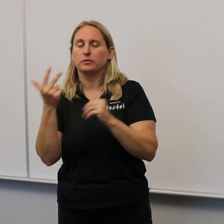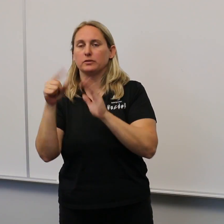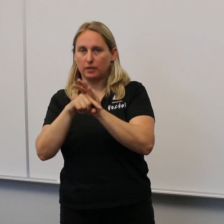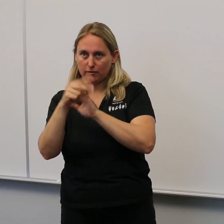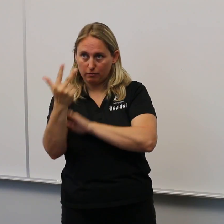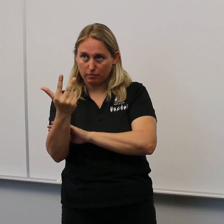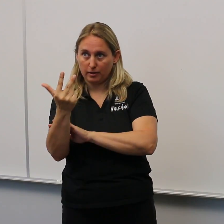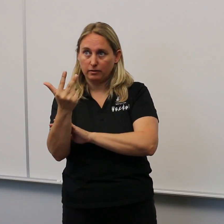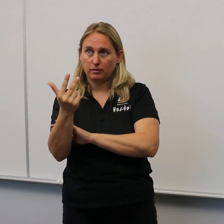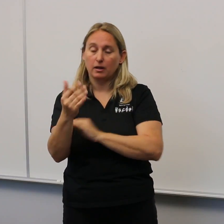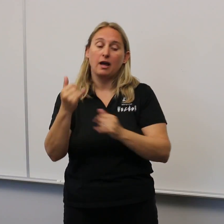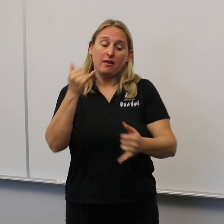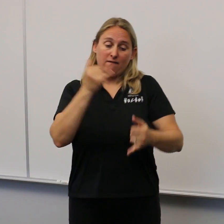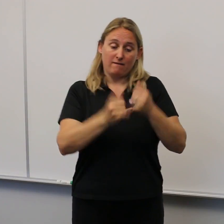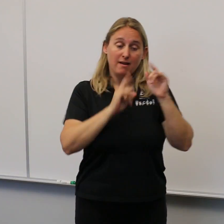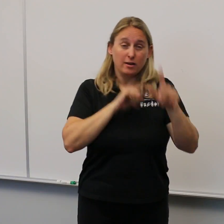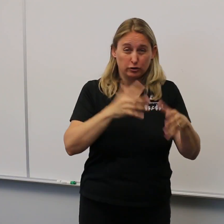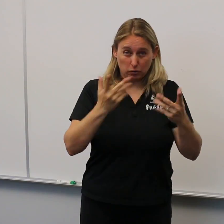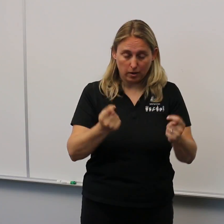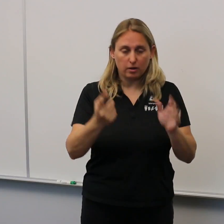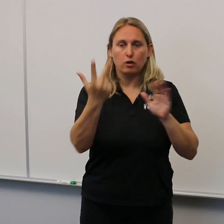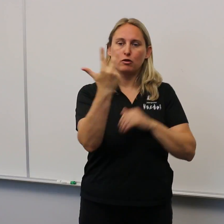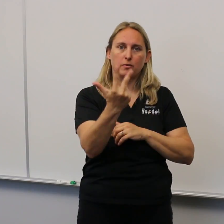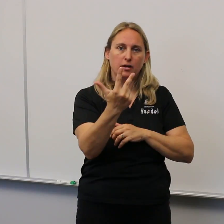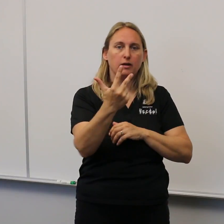my final answer, 3 take away 3,